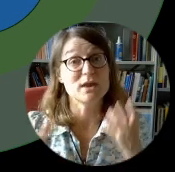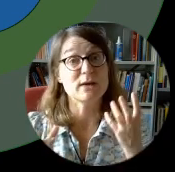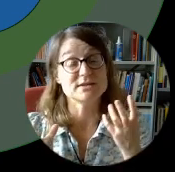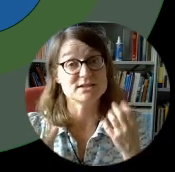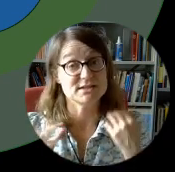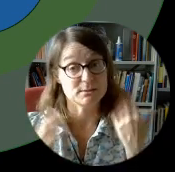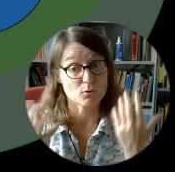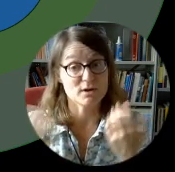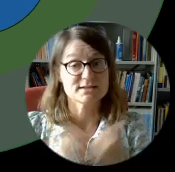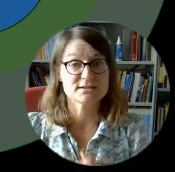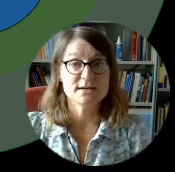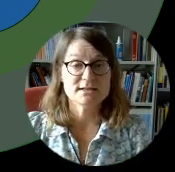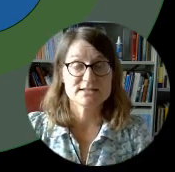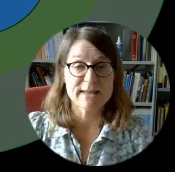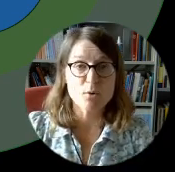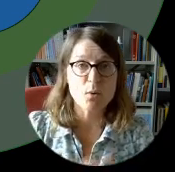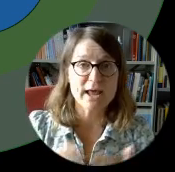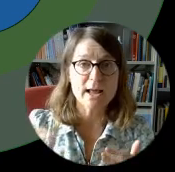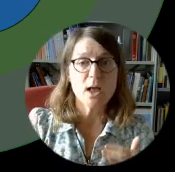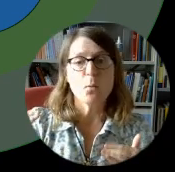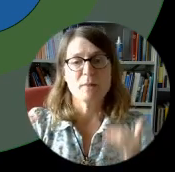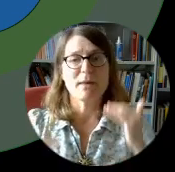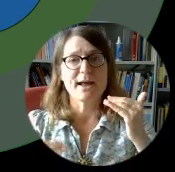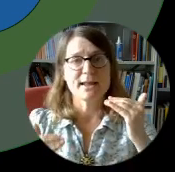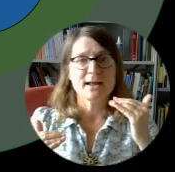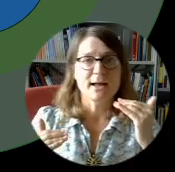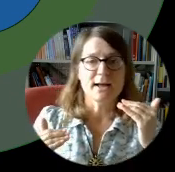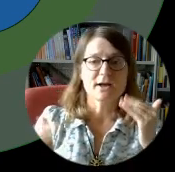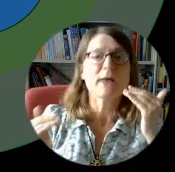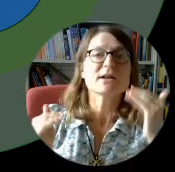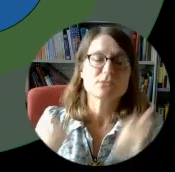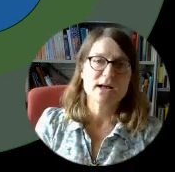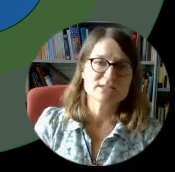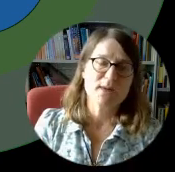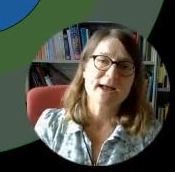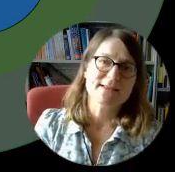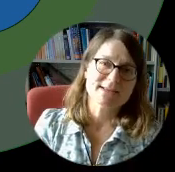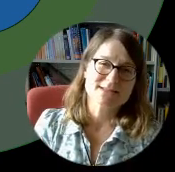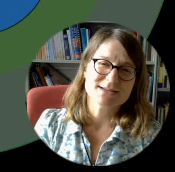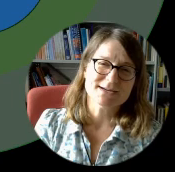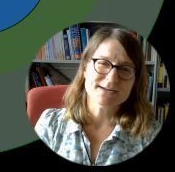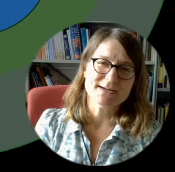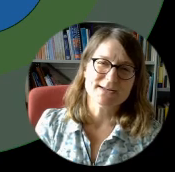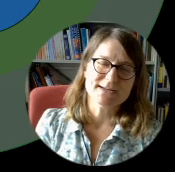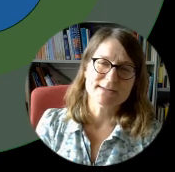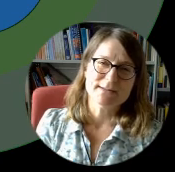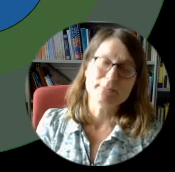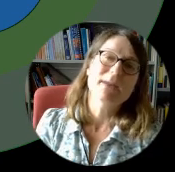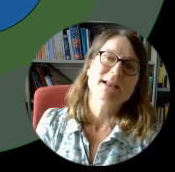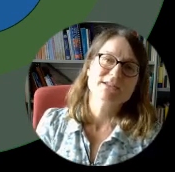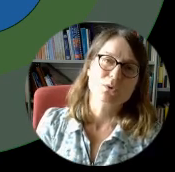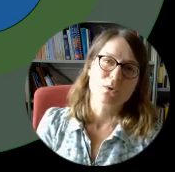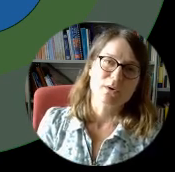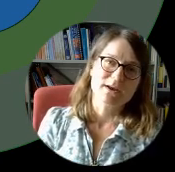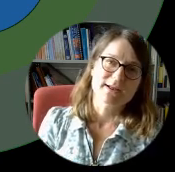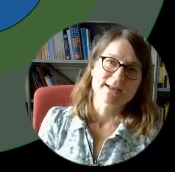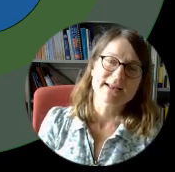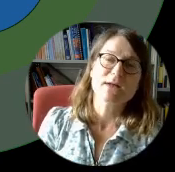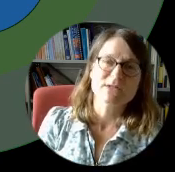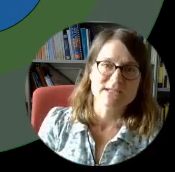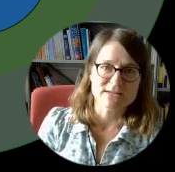of two languages in a more or less stable way, whereby characterized by this imbalance